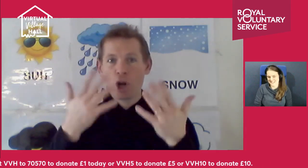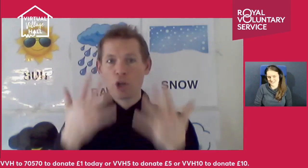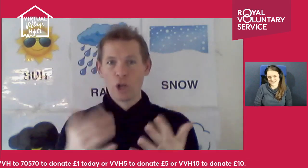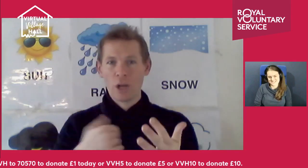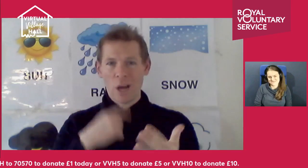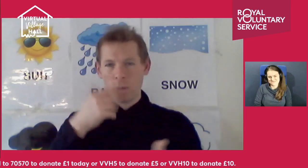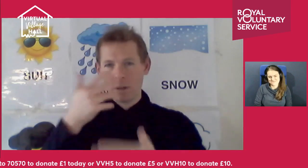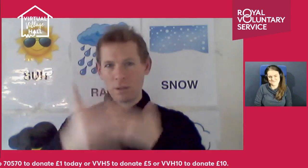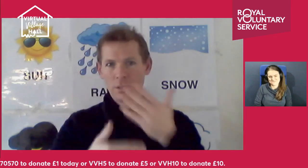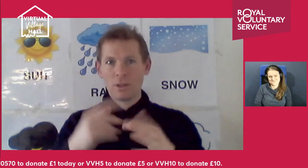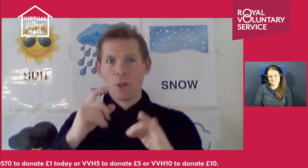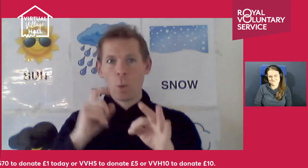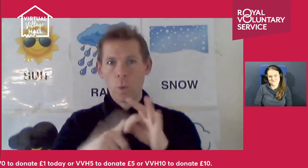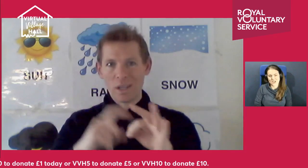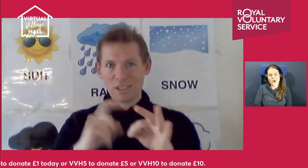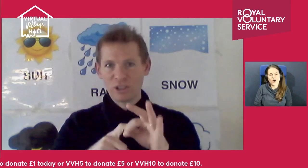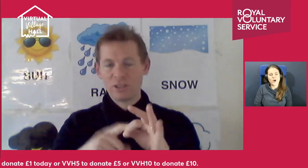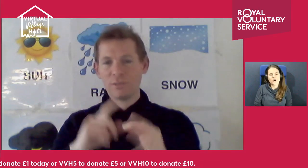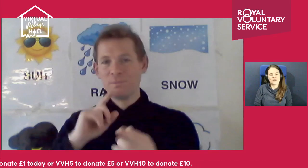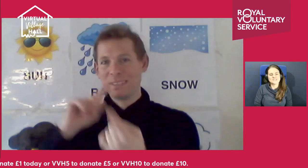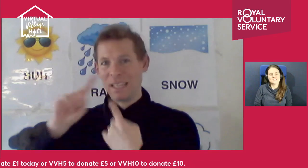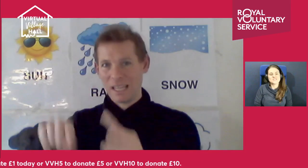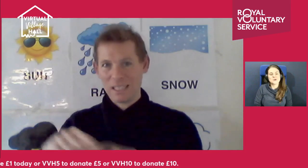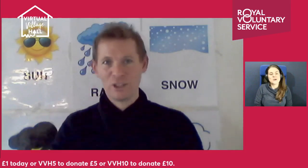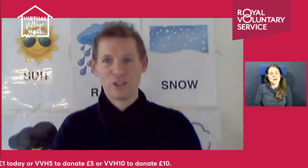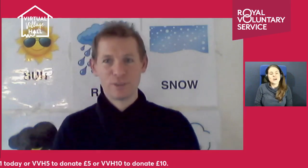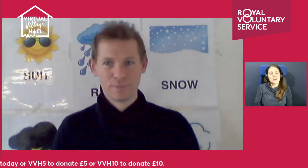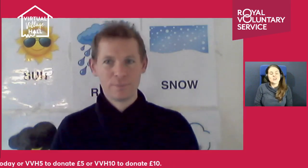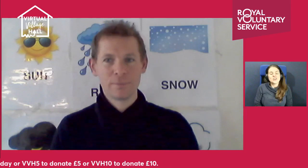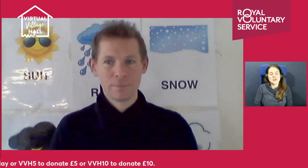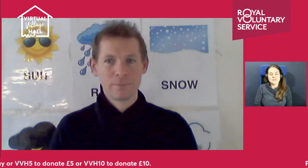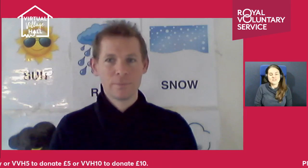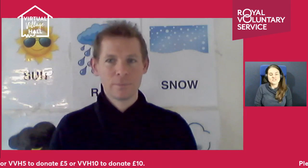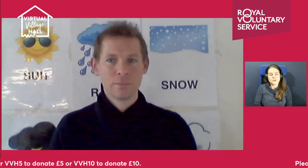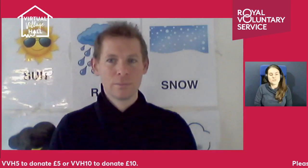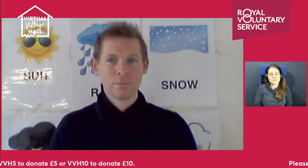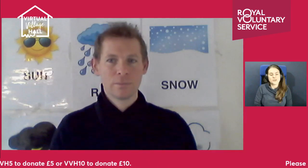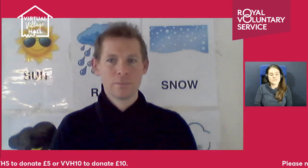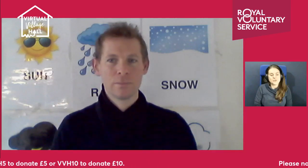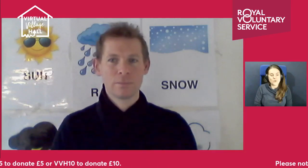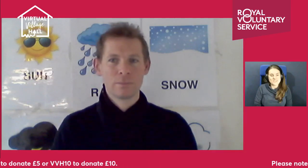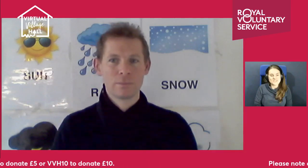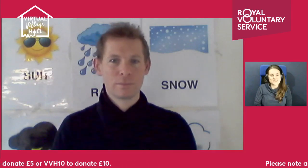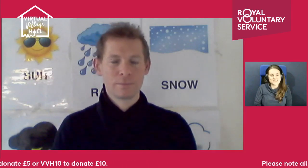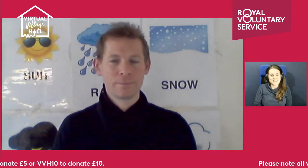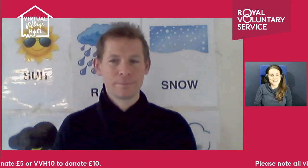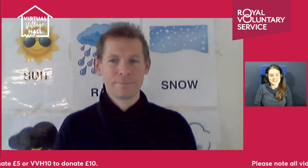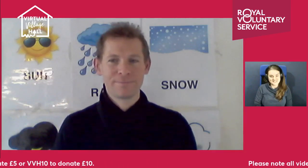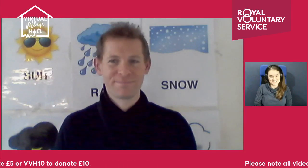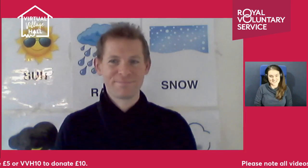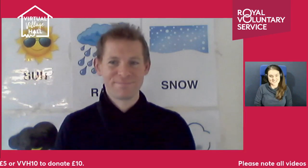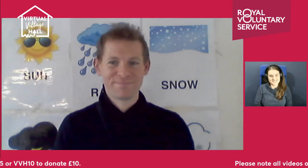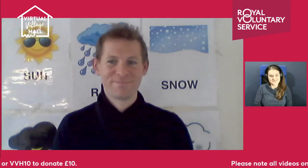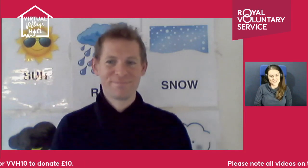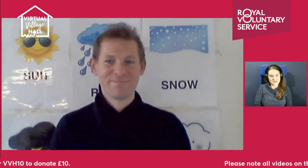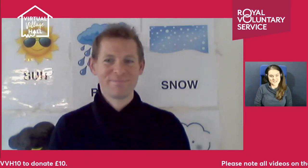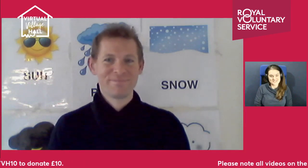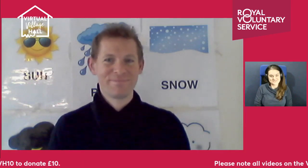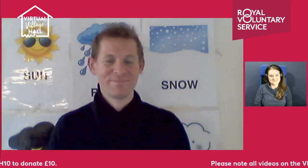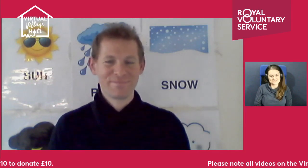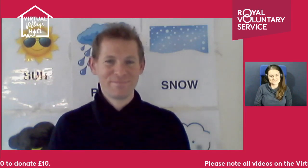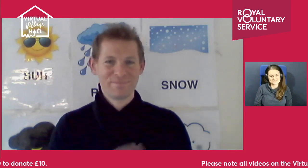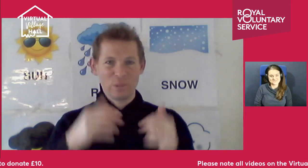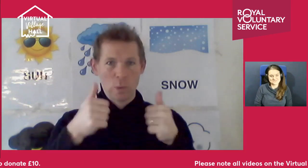amazing language. All right, so now I'm going to go through a few questions and answers. All